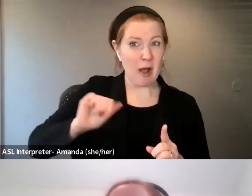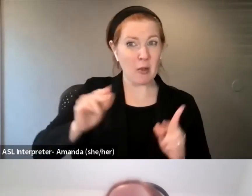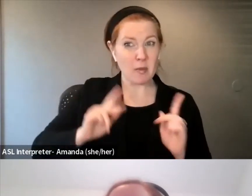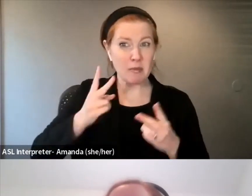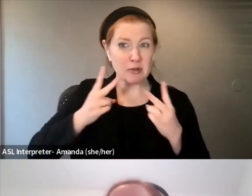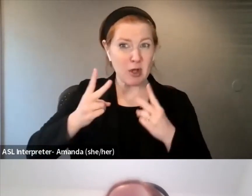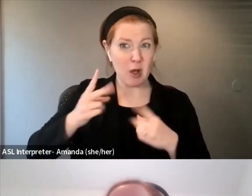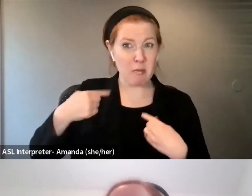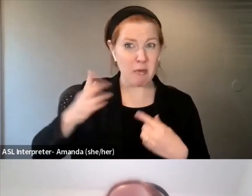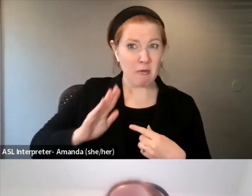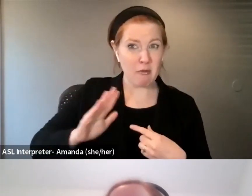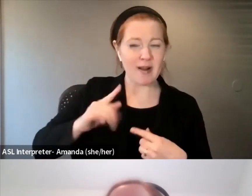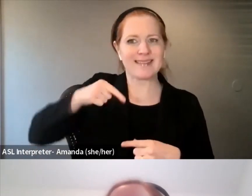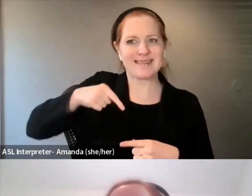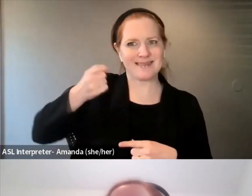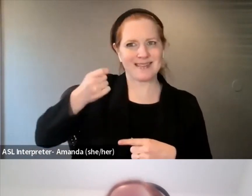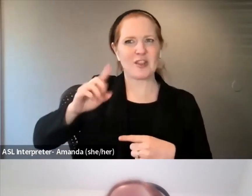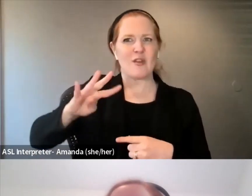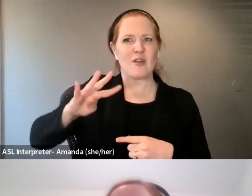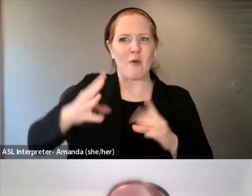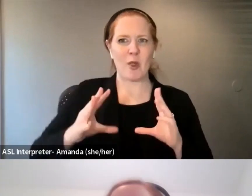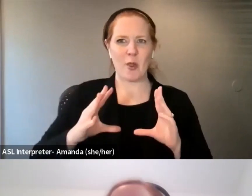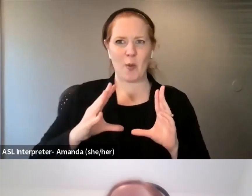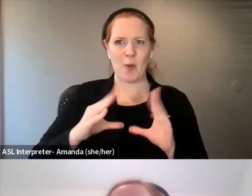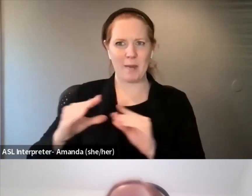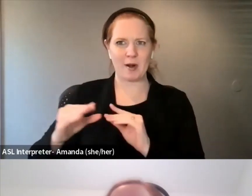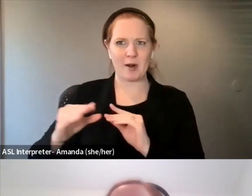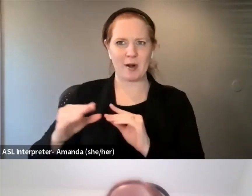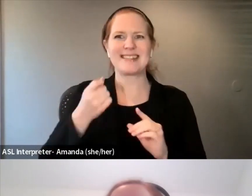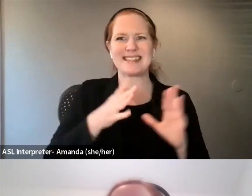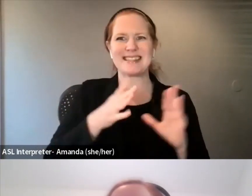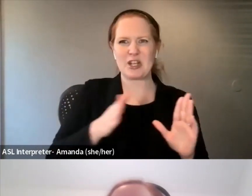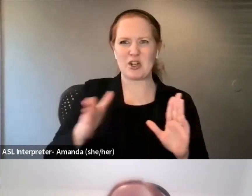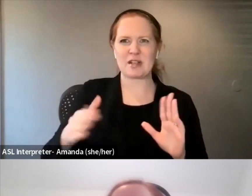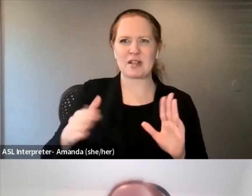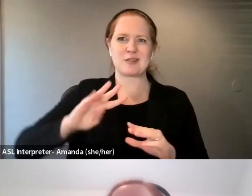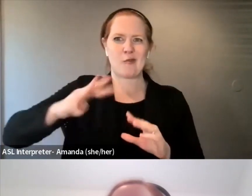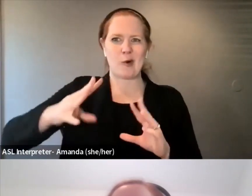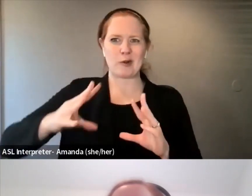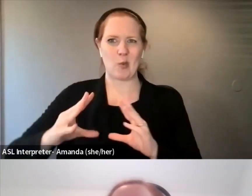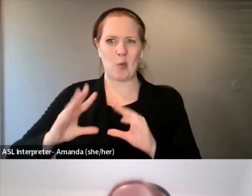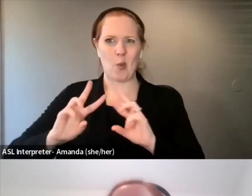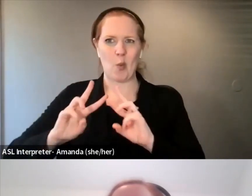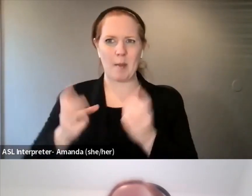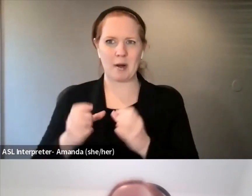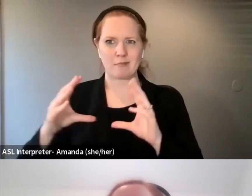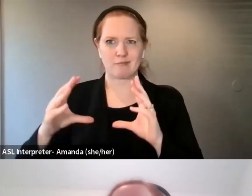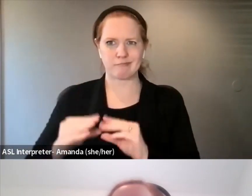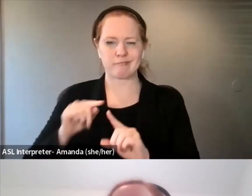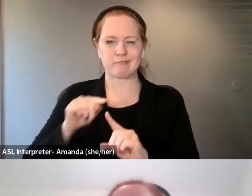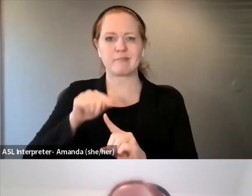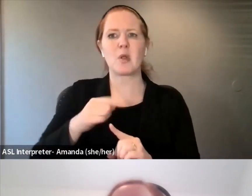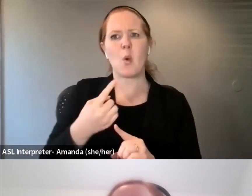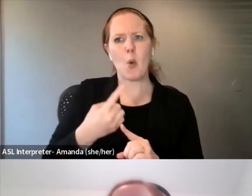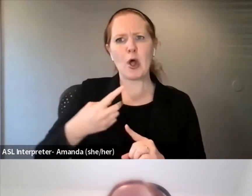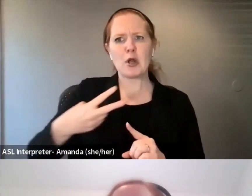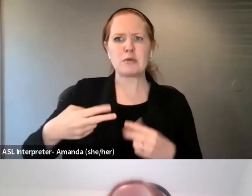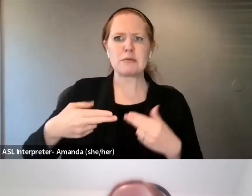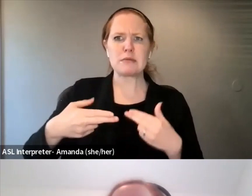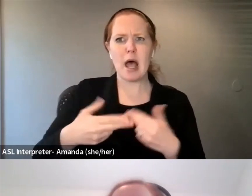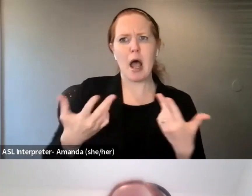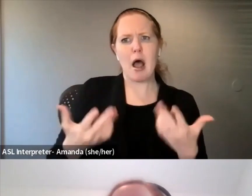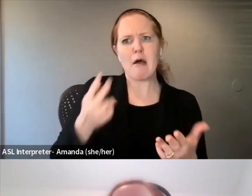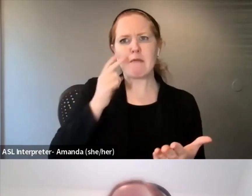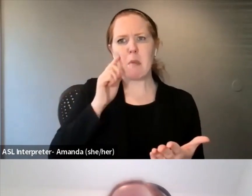the fourth webinar in our series. And so one or two of these slides are going to be familiar to you. Why are